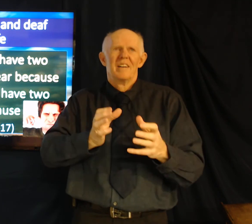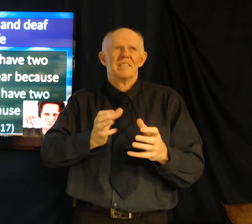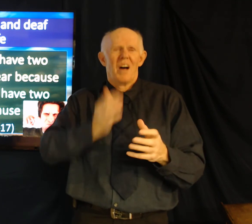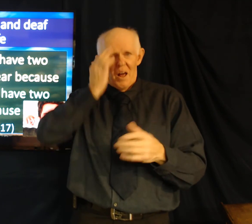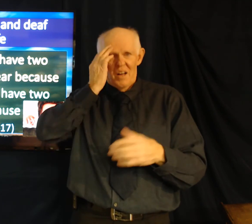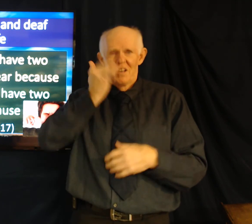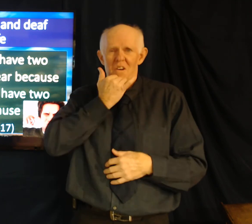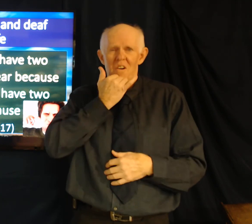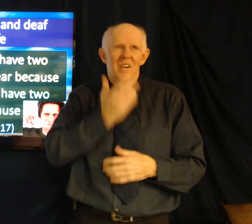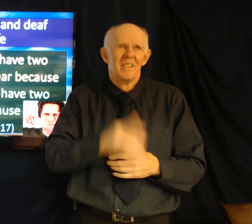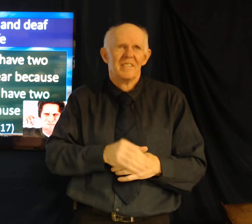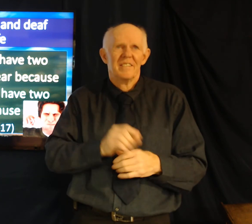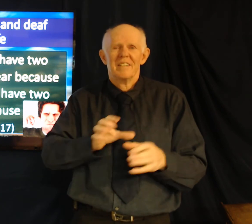they don't want to pay attention